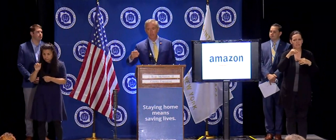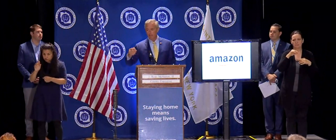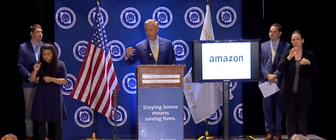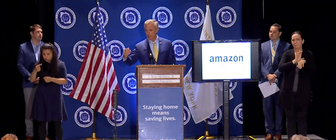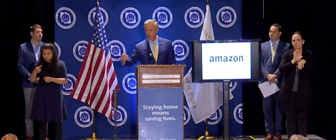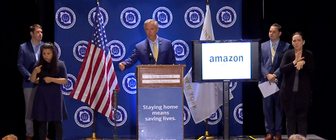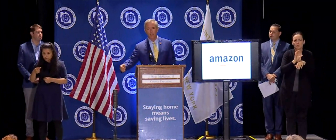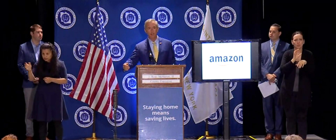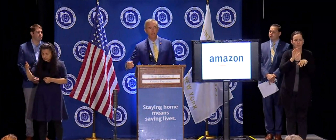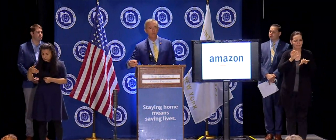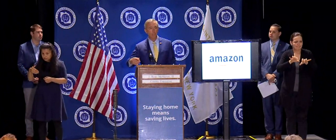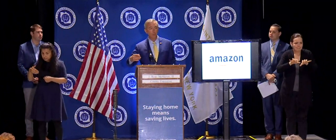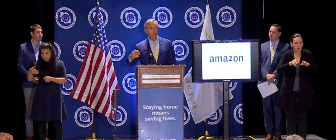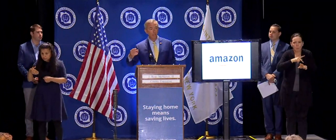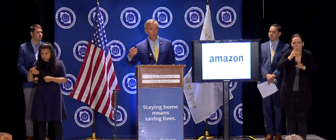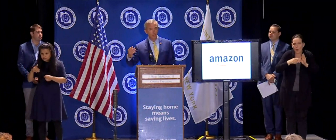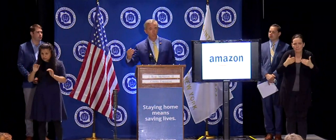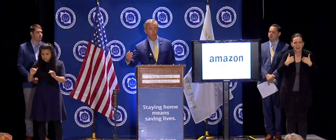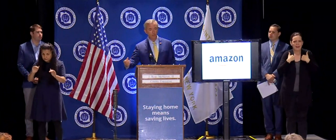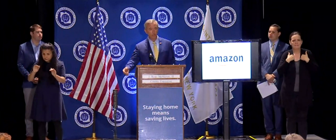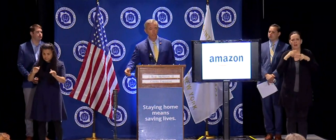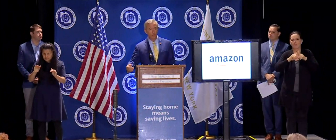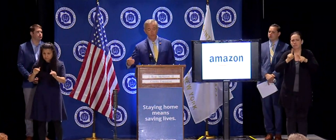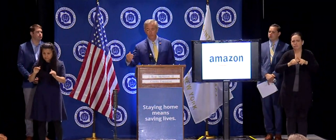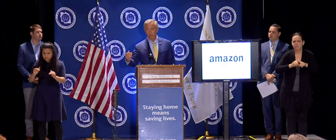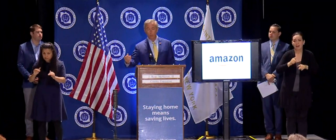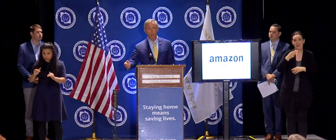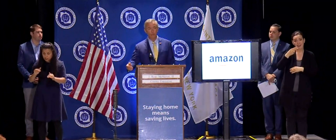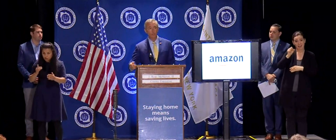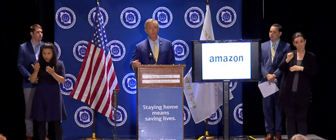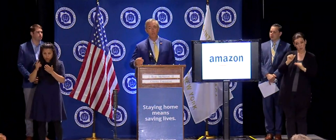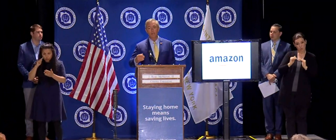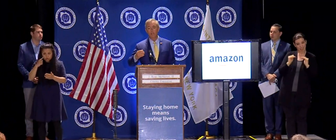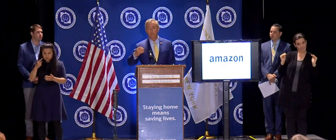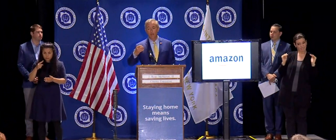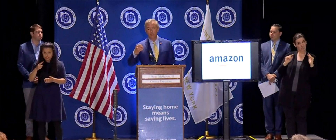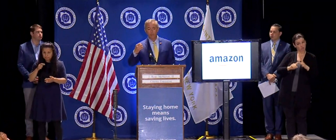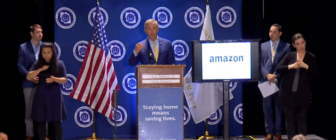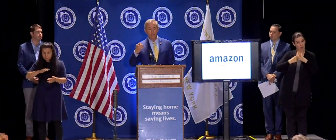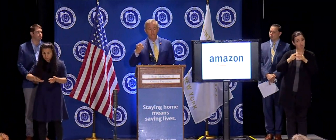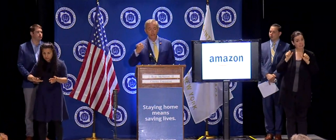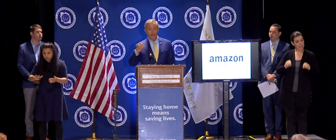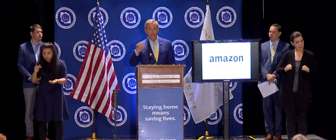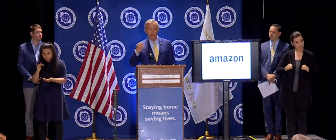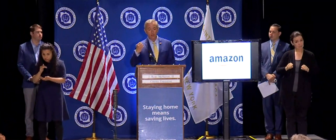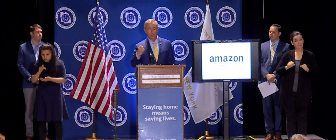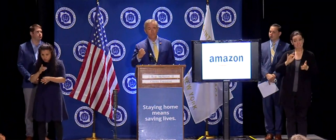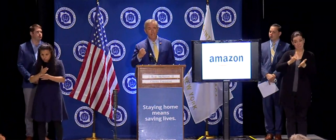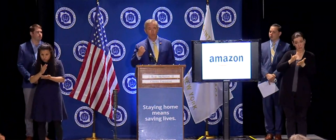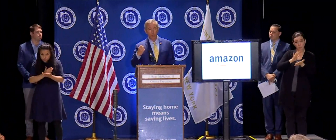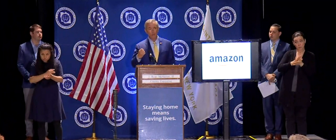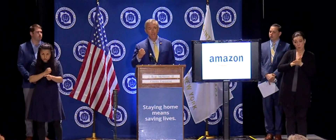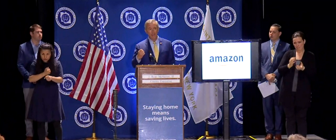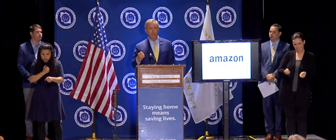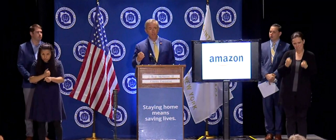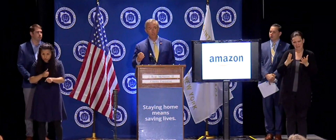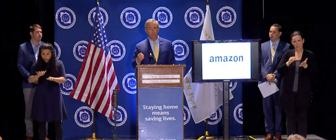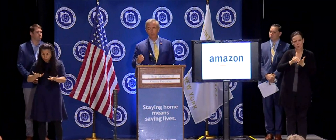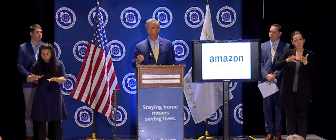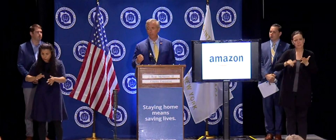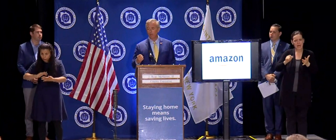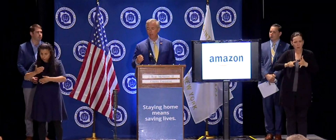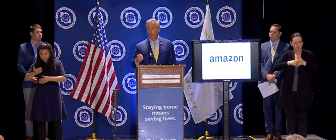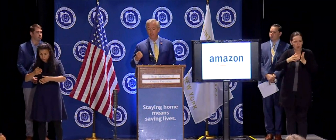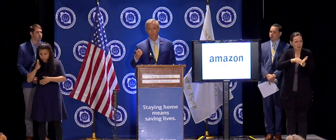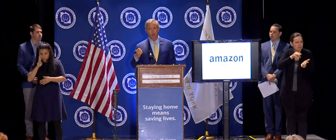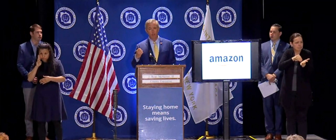level, at the junior high level, to help develop a cyber curriculum and a cyber workforce, to help them understand what we have here in